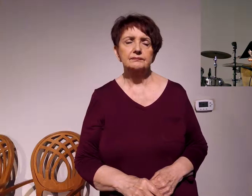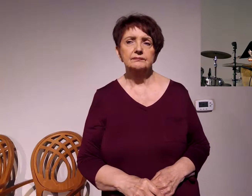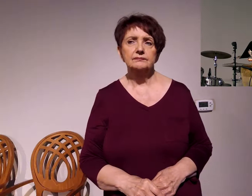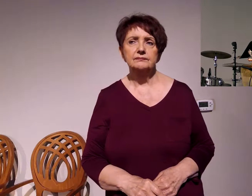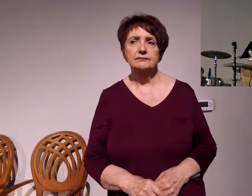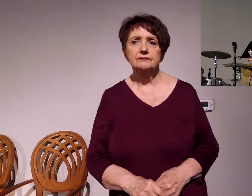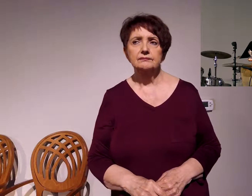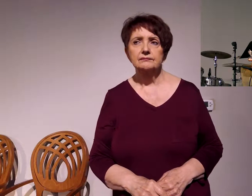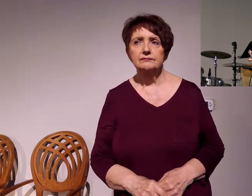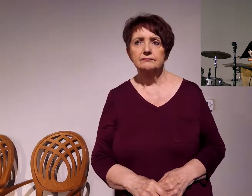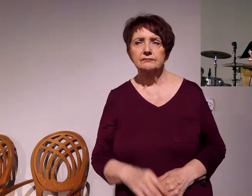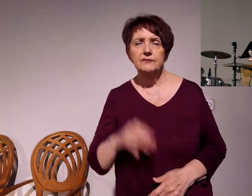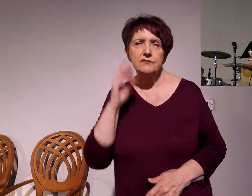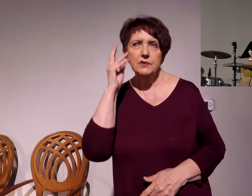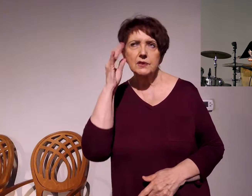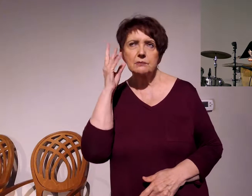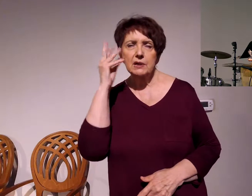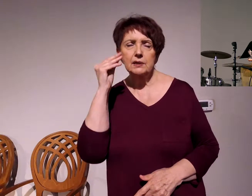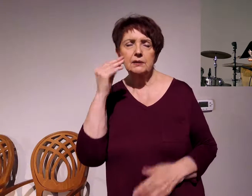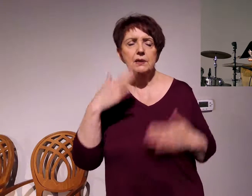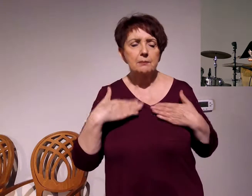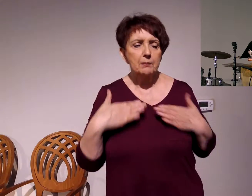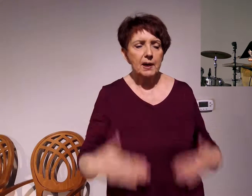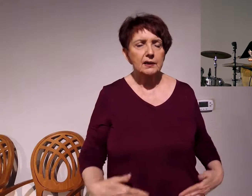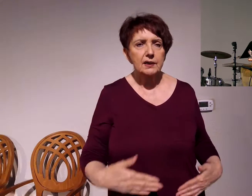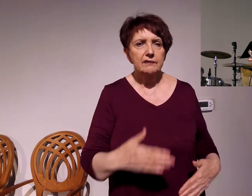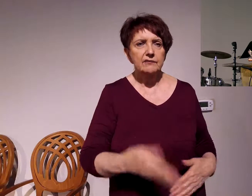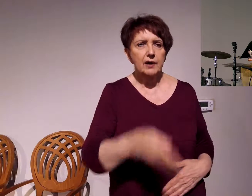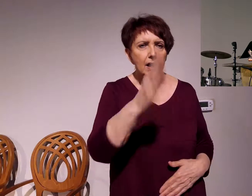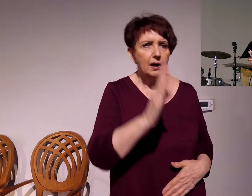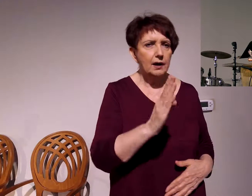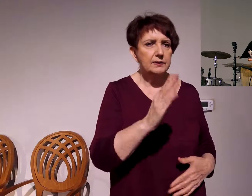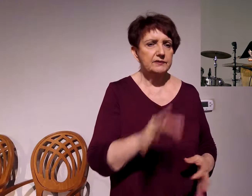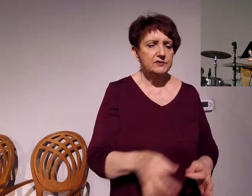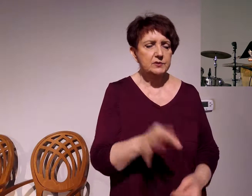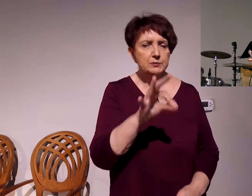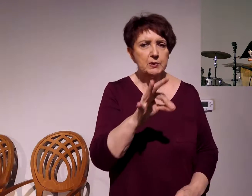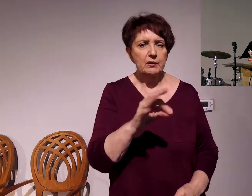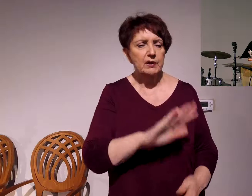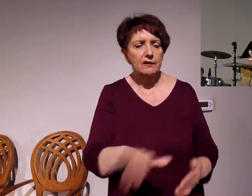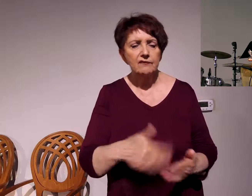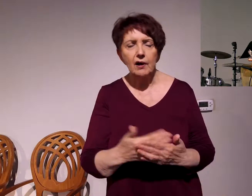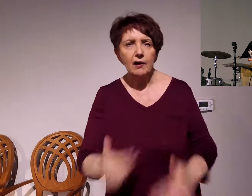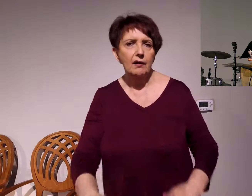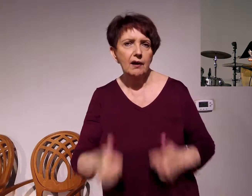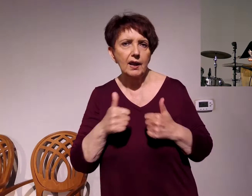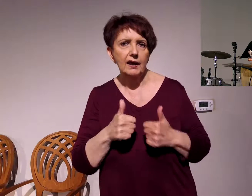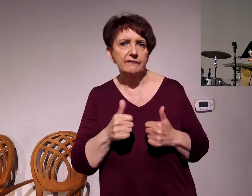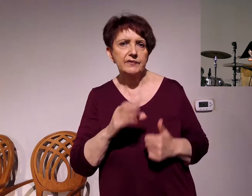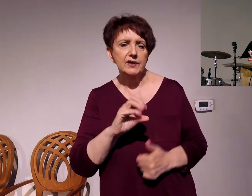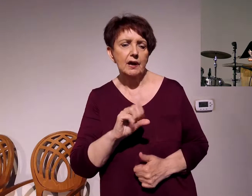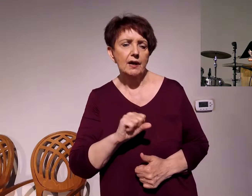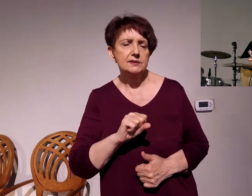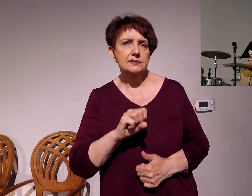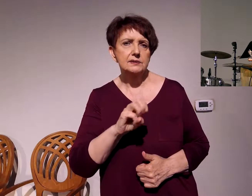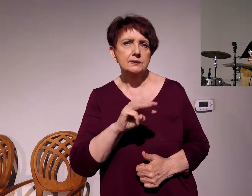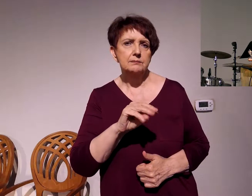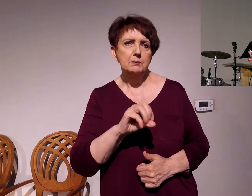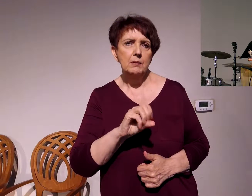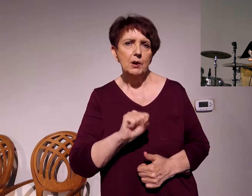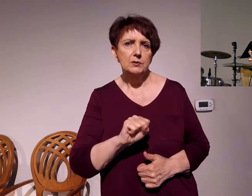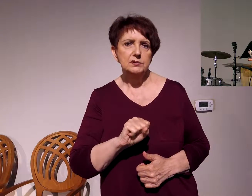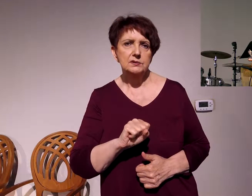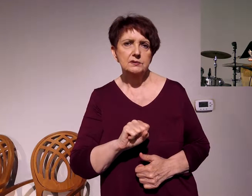So if we think about it, So if we think about it, the body of God, the body of spirit, the body of all of life, the cosmos, whatever